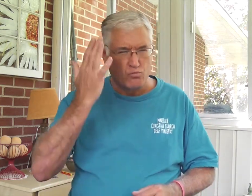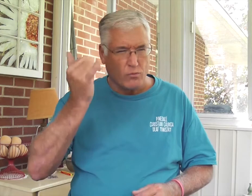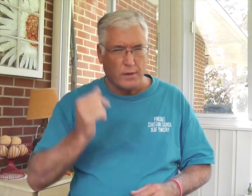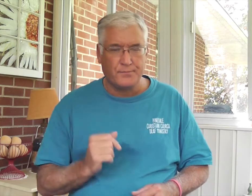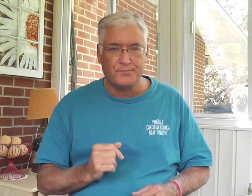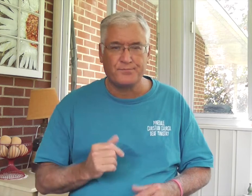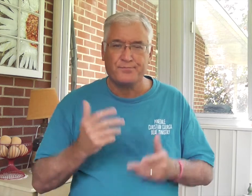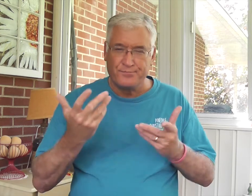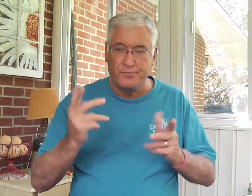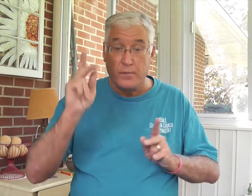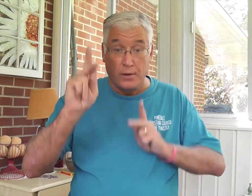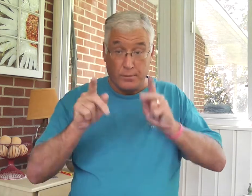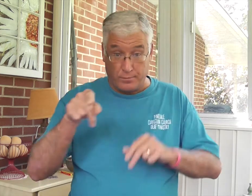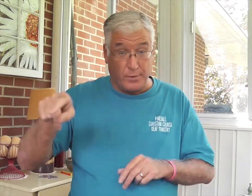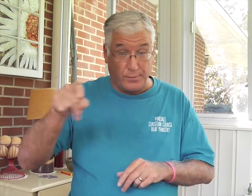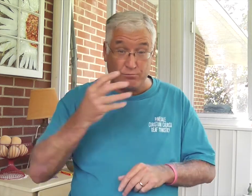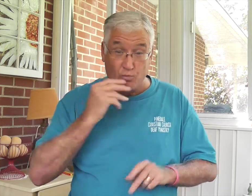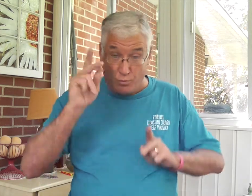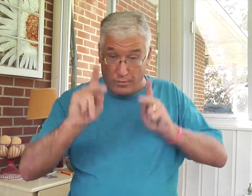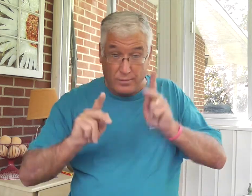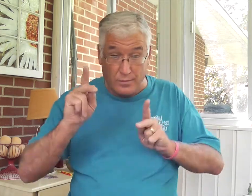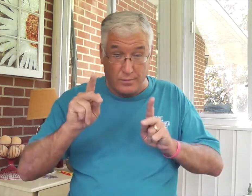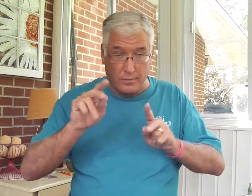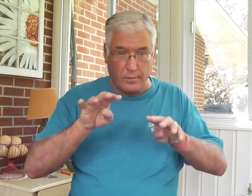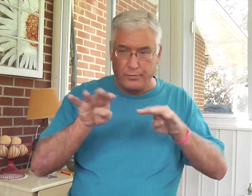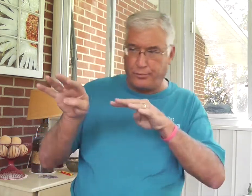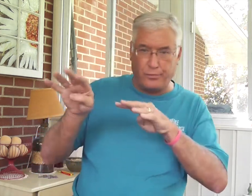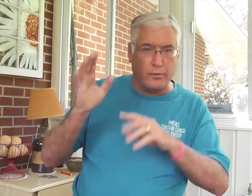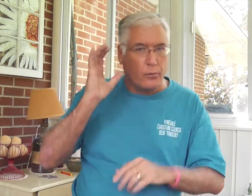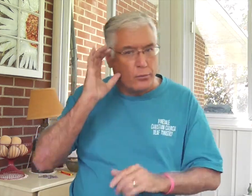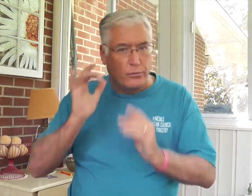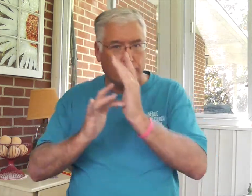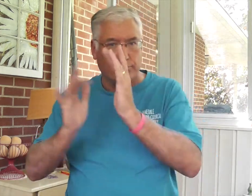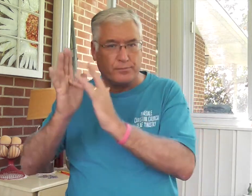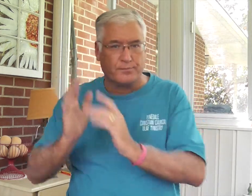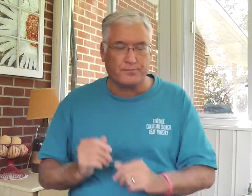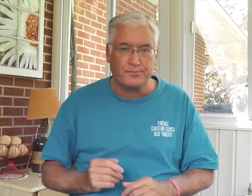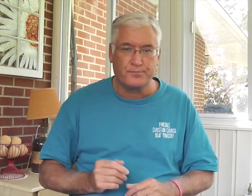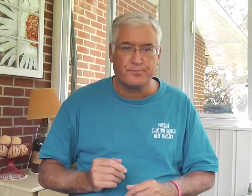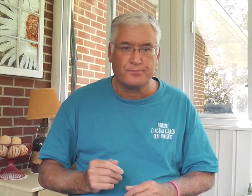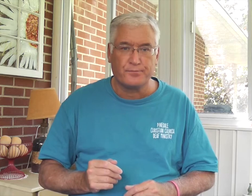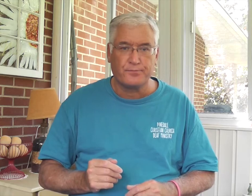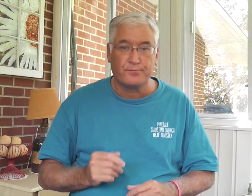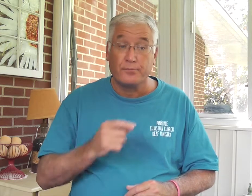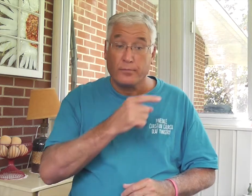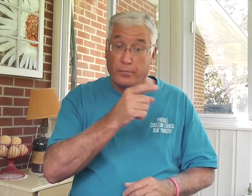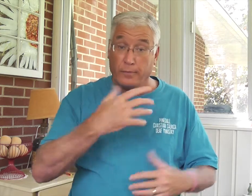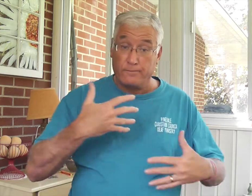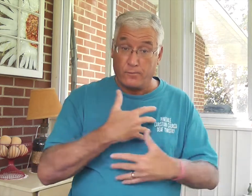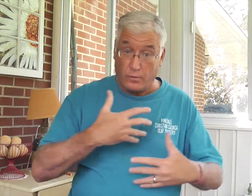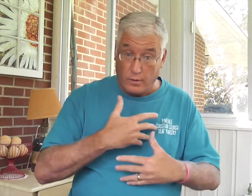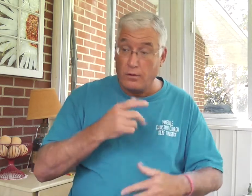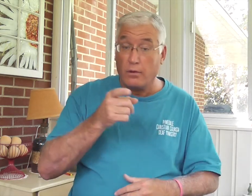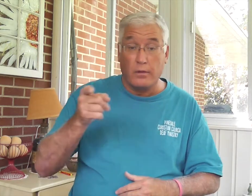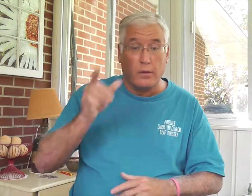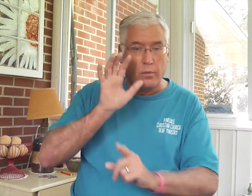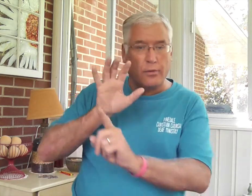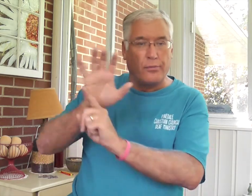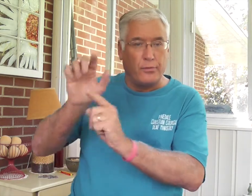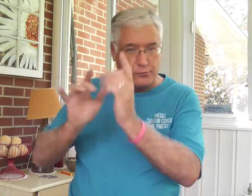religious authorities didn't like it because the Jewish people, they were just drawn to Jesus. The religious leaders of the day,